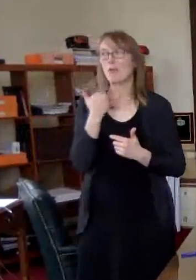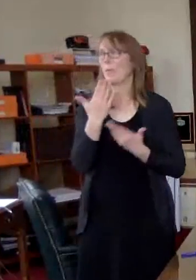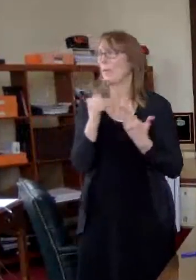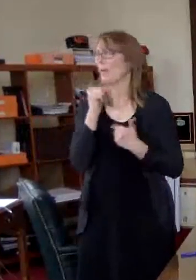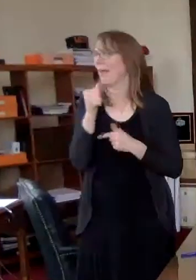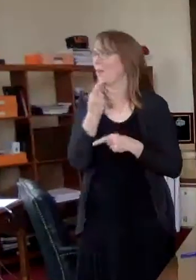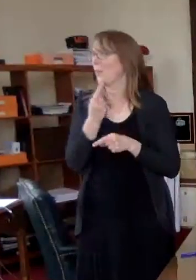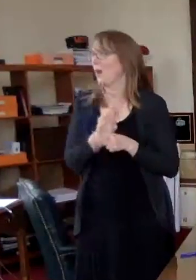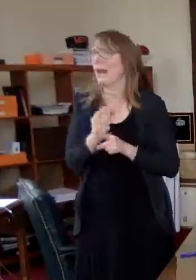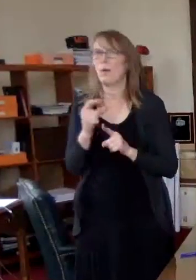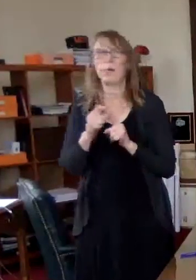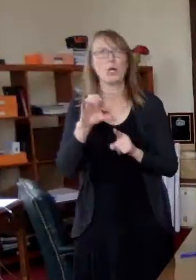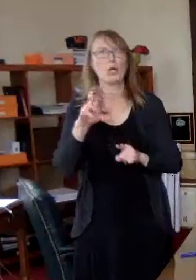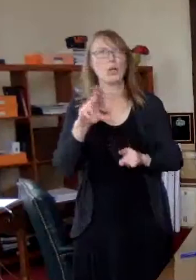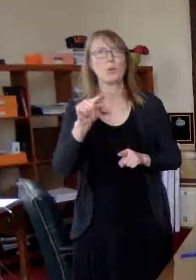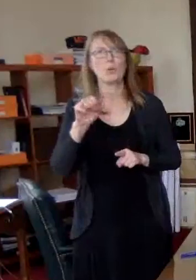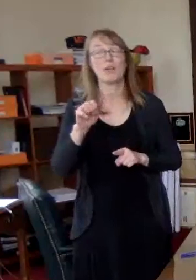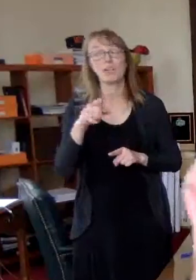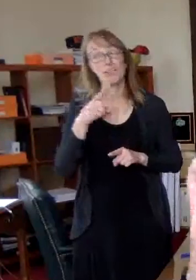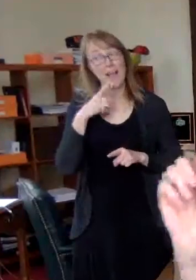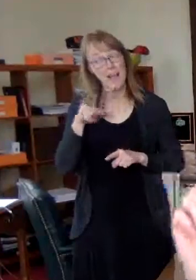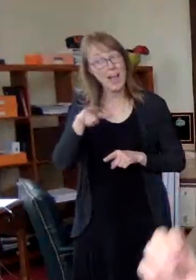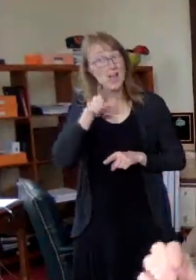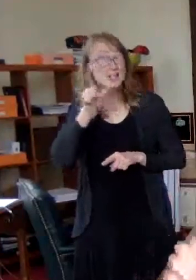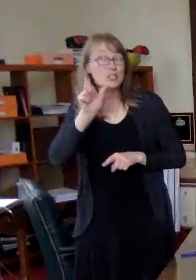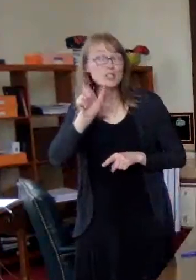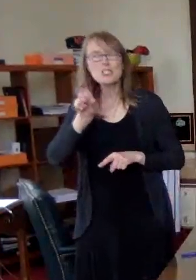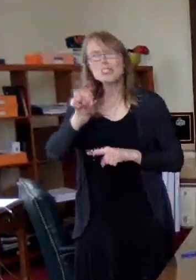one of them, for example, says, "Shouldn't you be at home?" ?